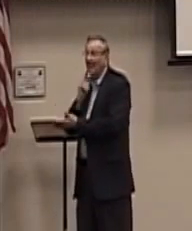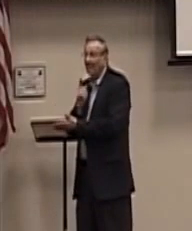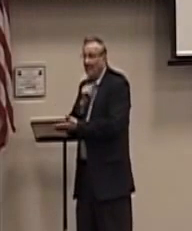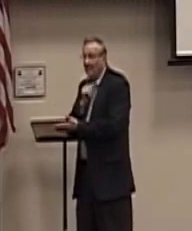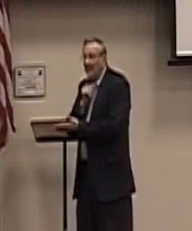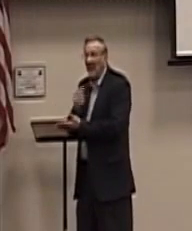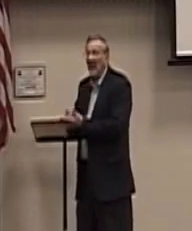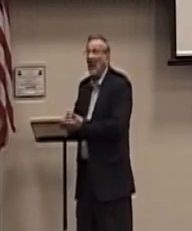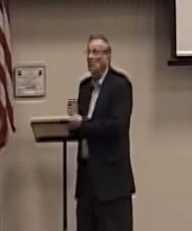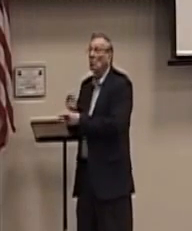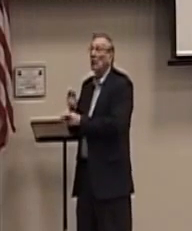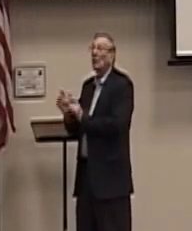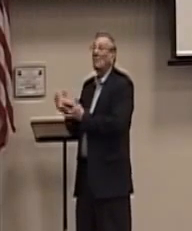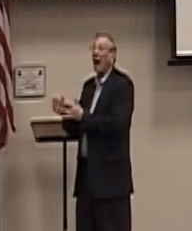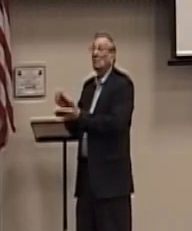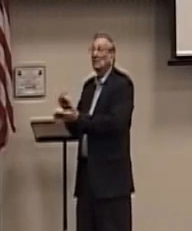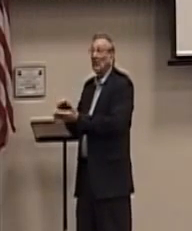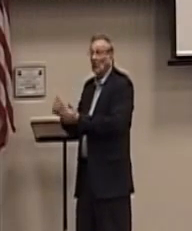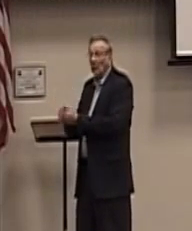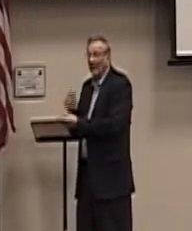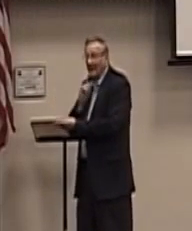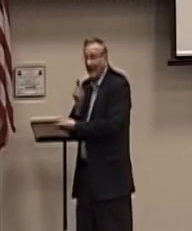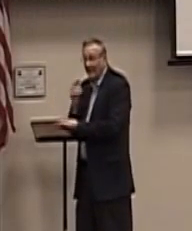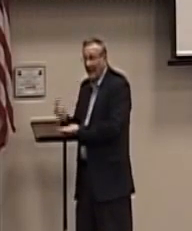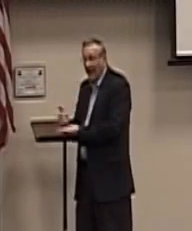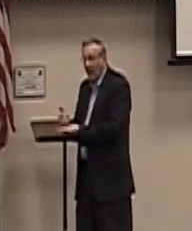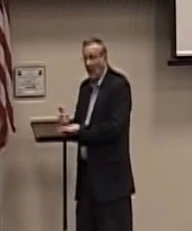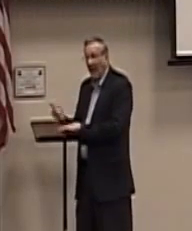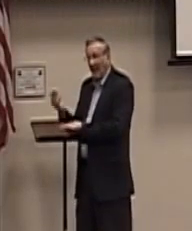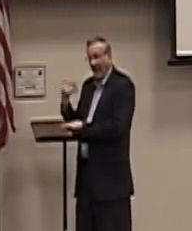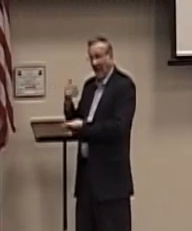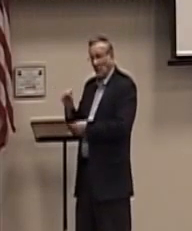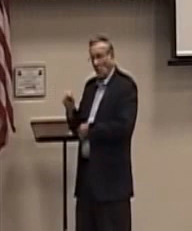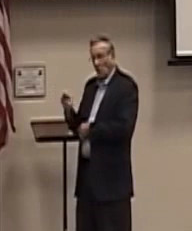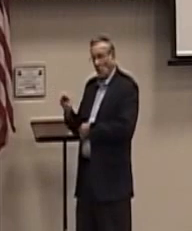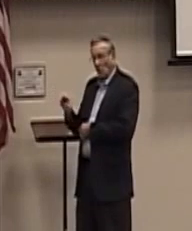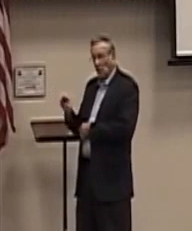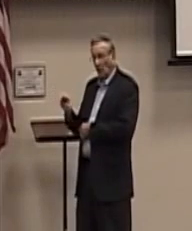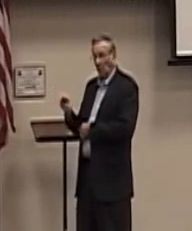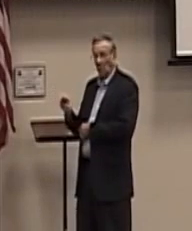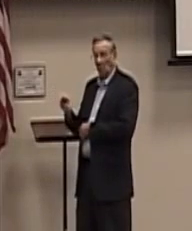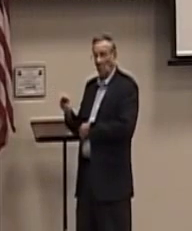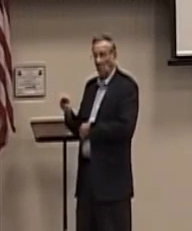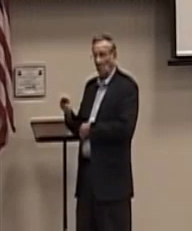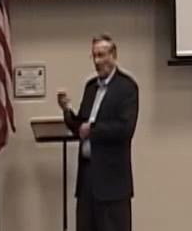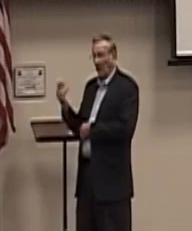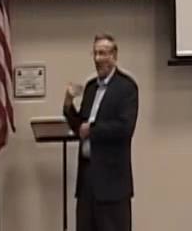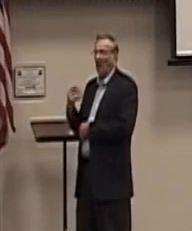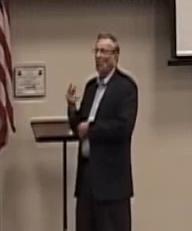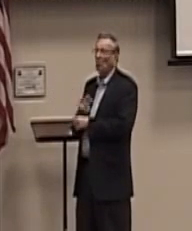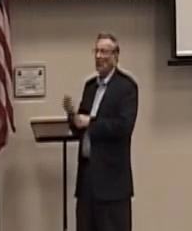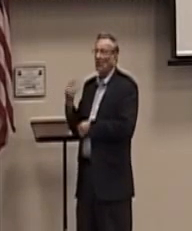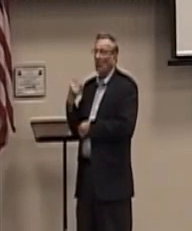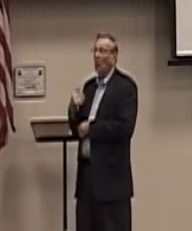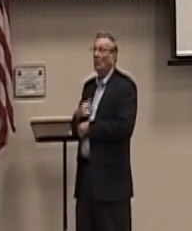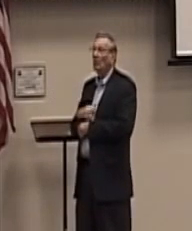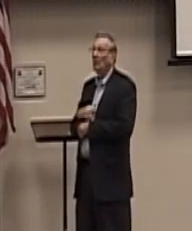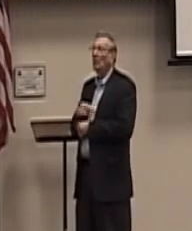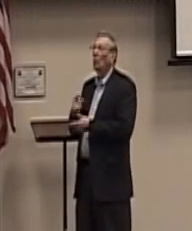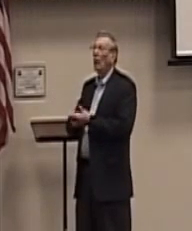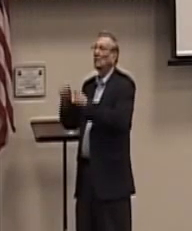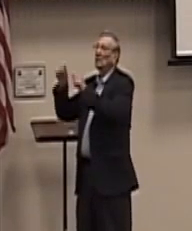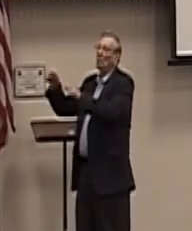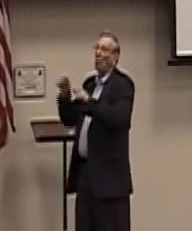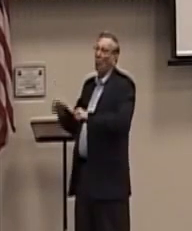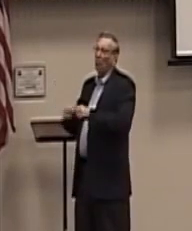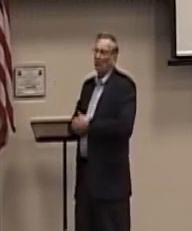and has a regular Bible study with the deaf now. And last Thursday, well, it had been Thursday a few weeks ago now, this is what she posted